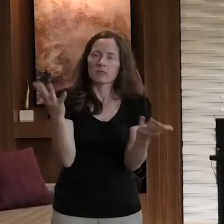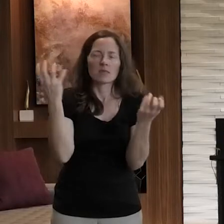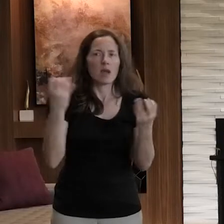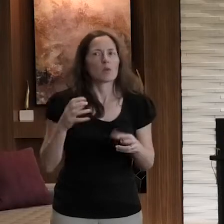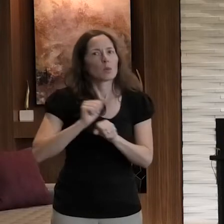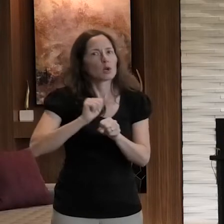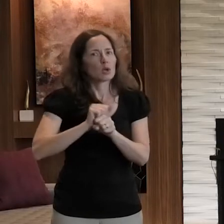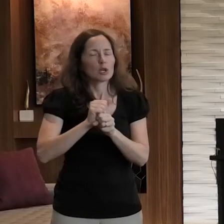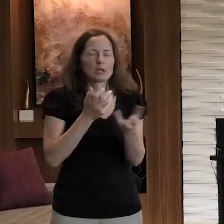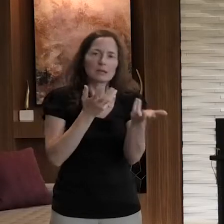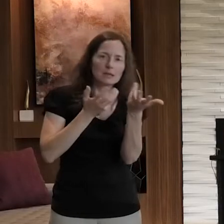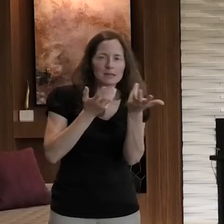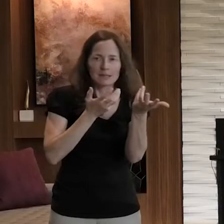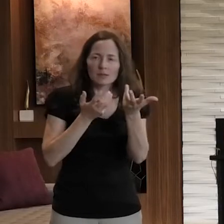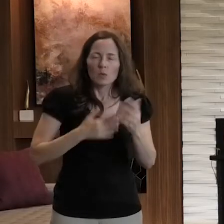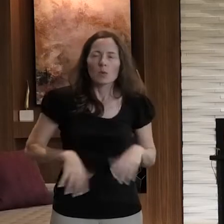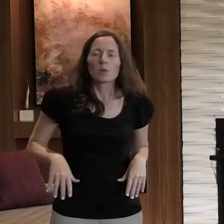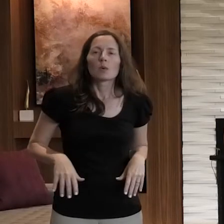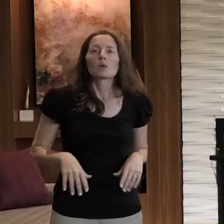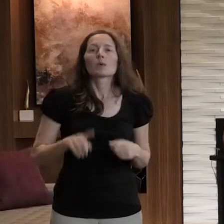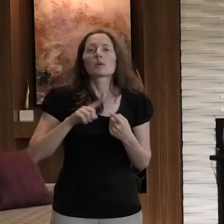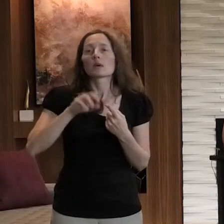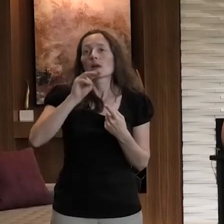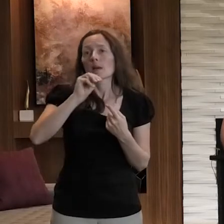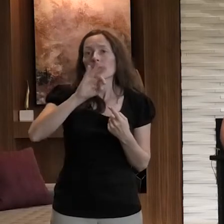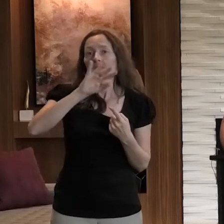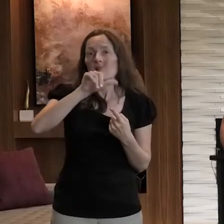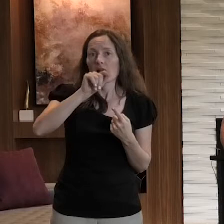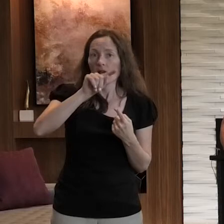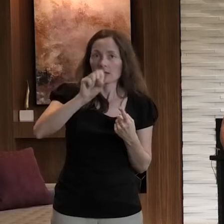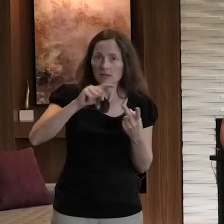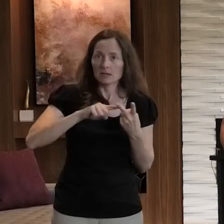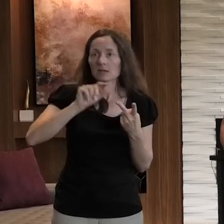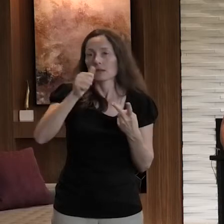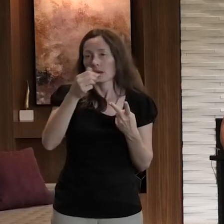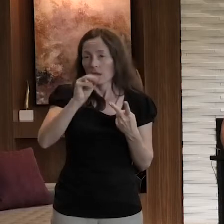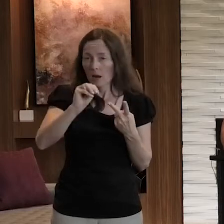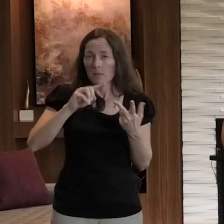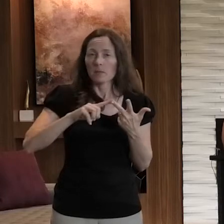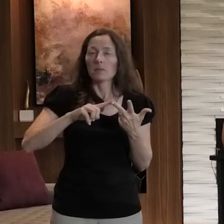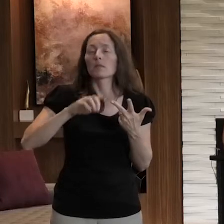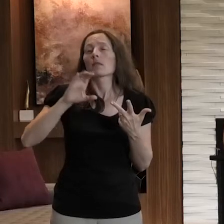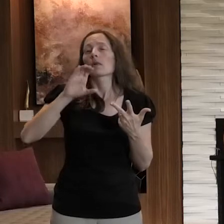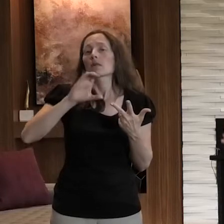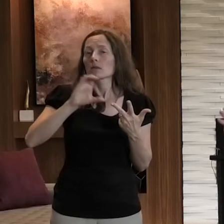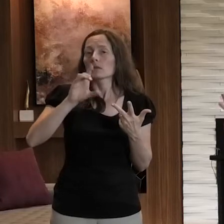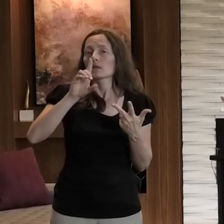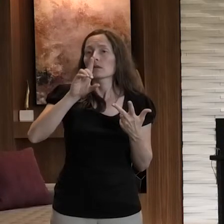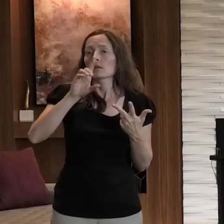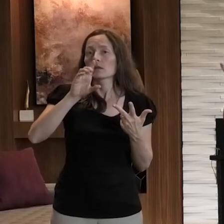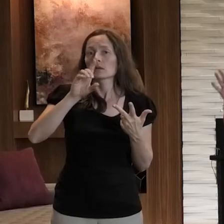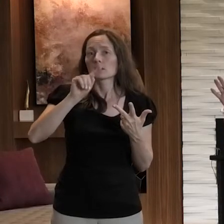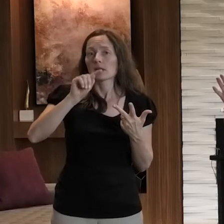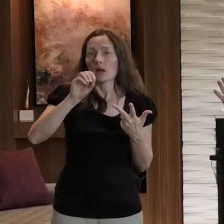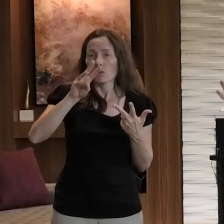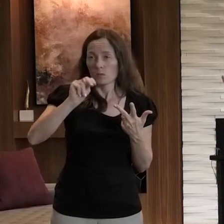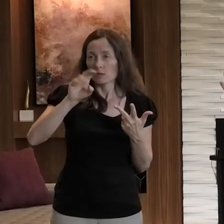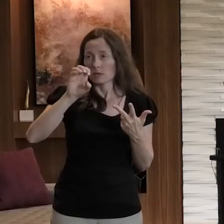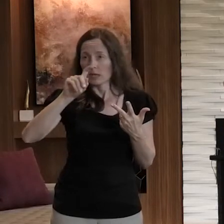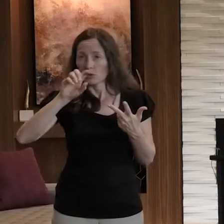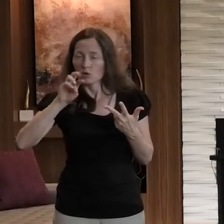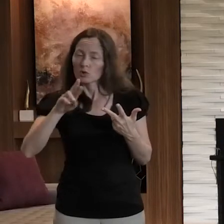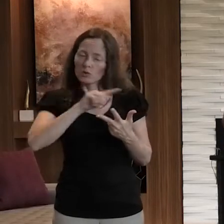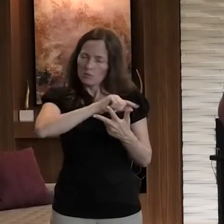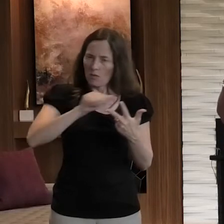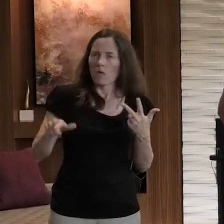Metropolitan, 10M, M-Flats, and Columbia Town Center are all participating. The legislation or the rules